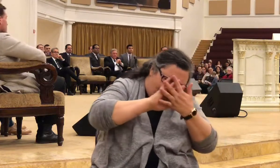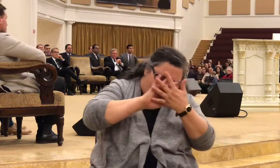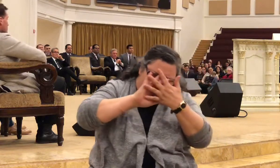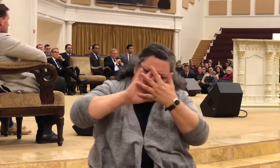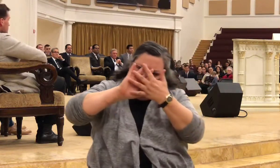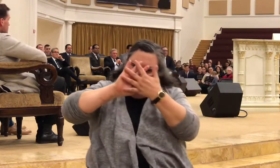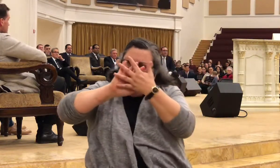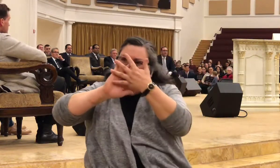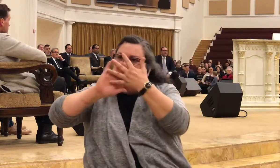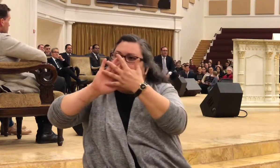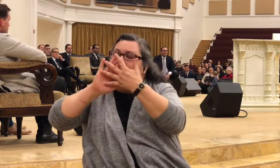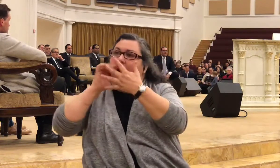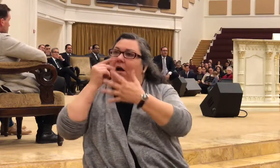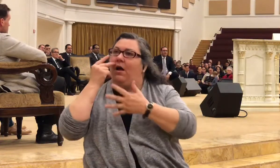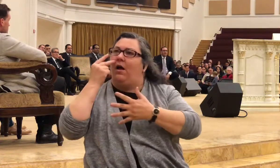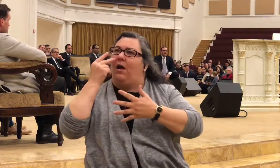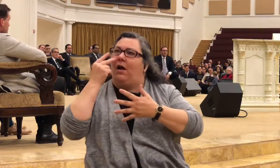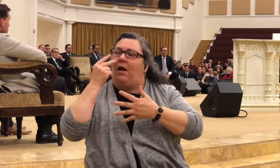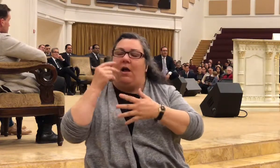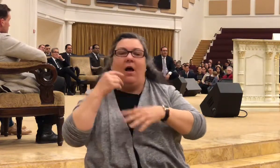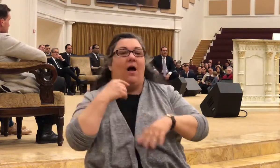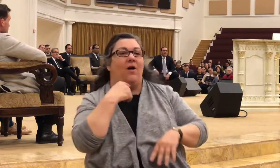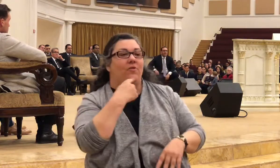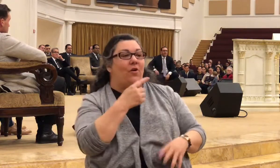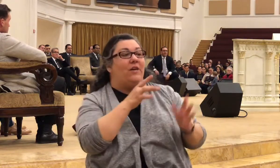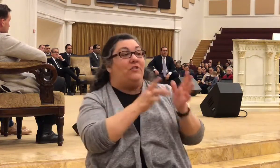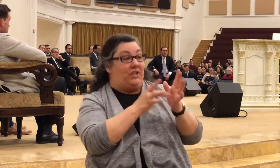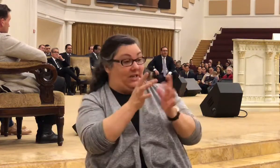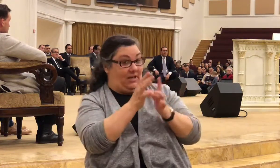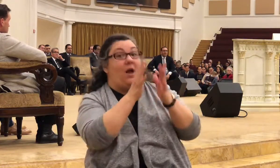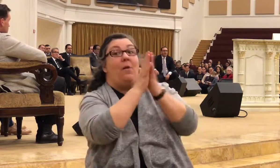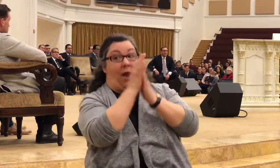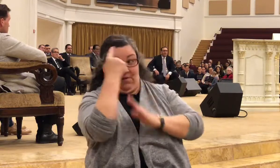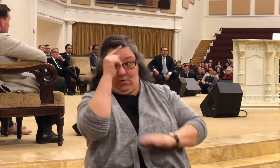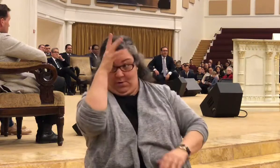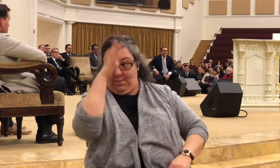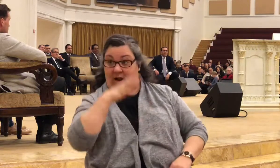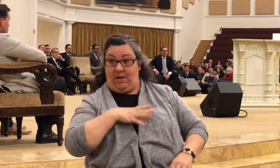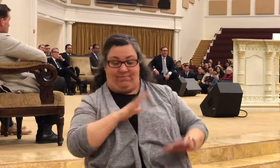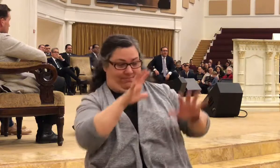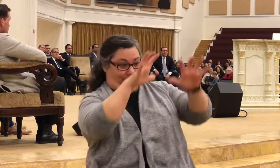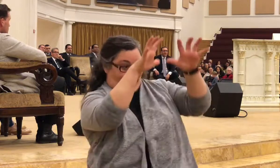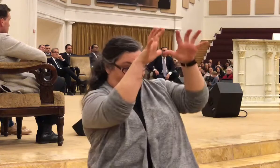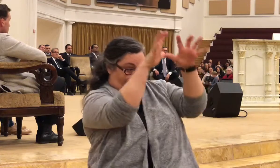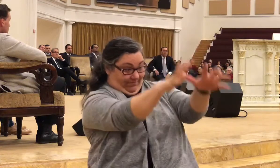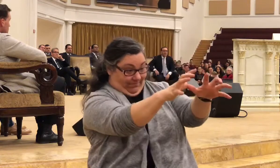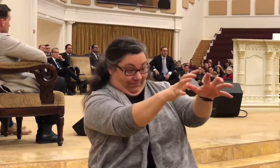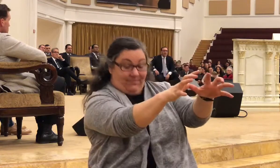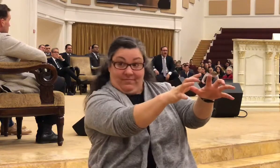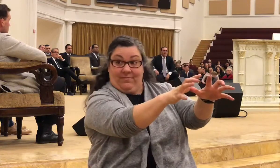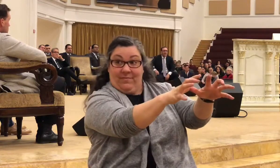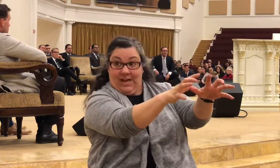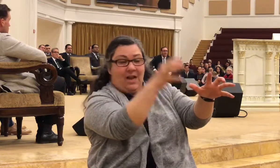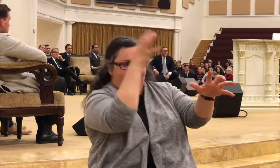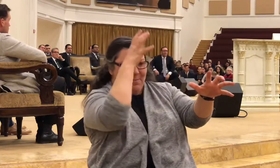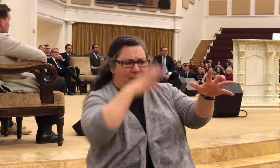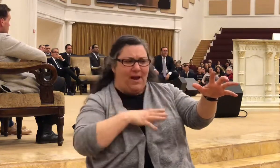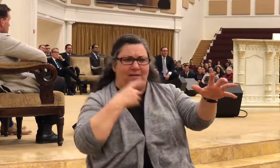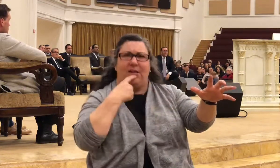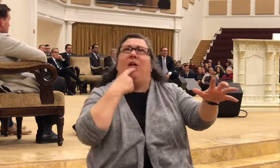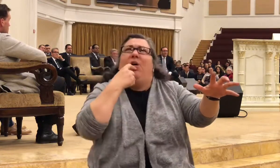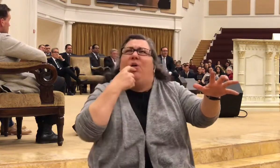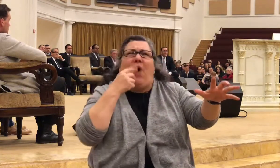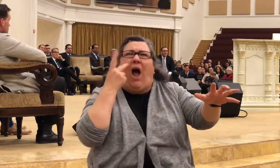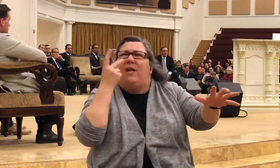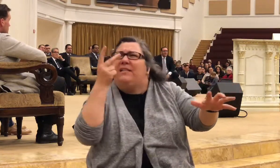And I said, well, Jesus, praying for a man, put the hands on the man, right? And the man said, wait, I see a man in